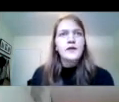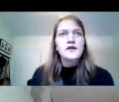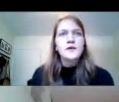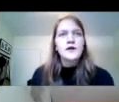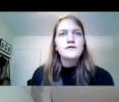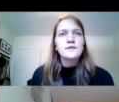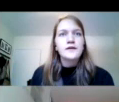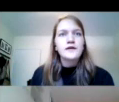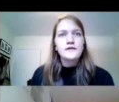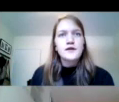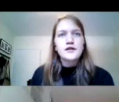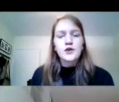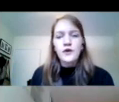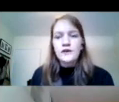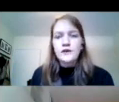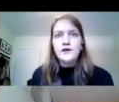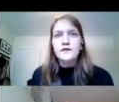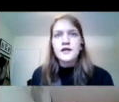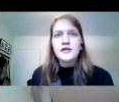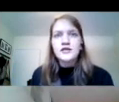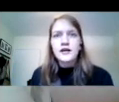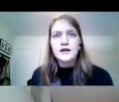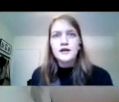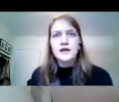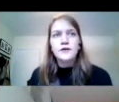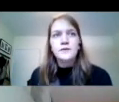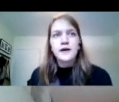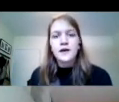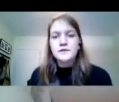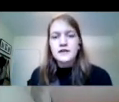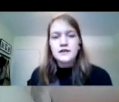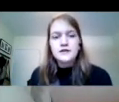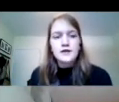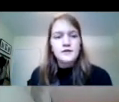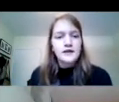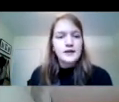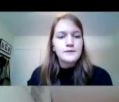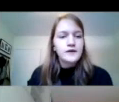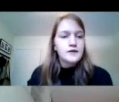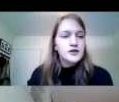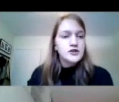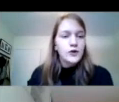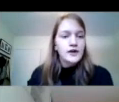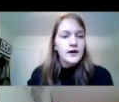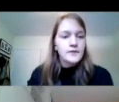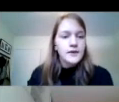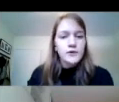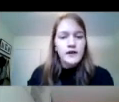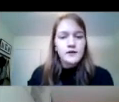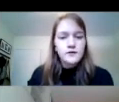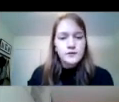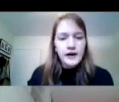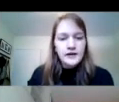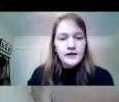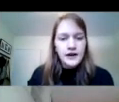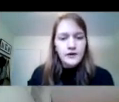well, there's other ways of keeping the conversation going. There's conversation kits that you can pick up to specifically keep the conversation going about the